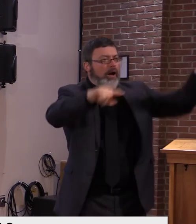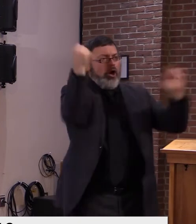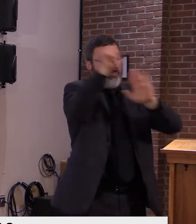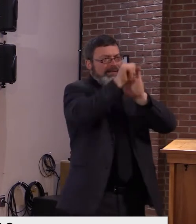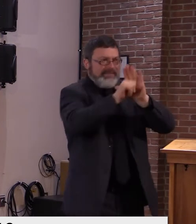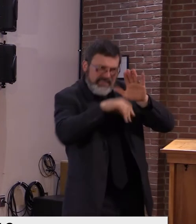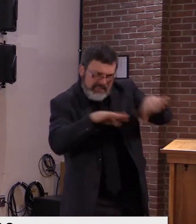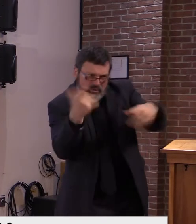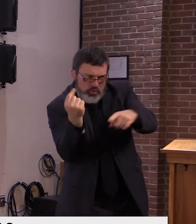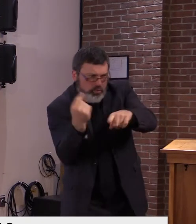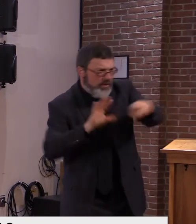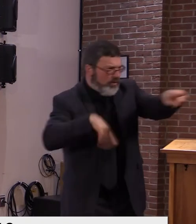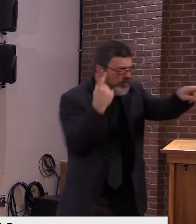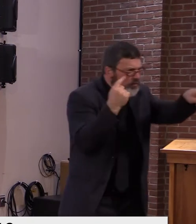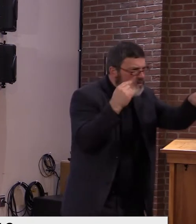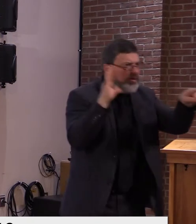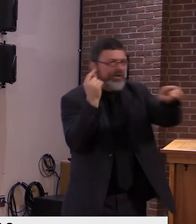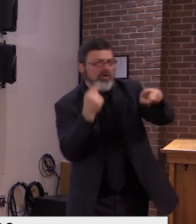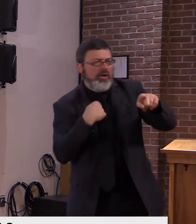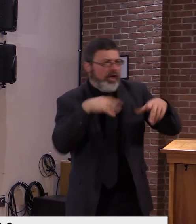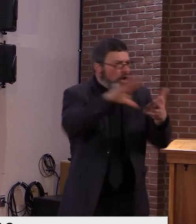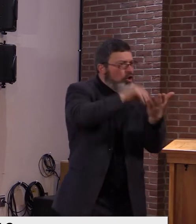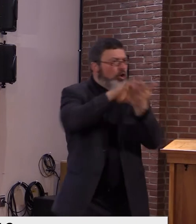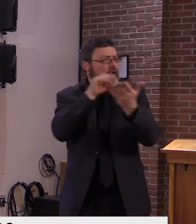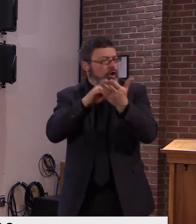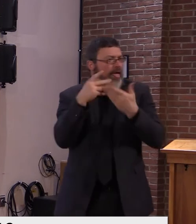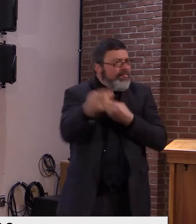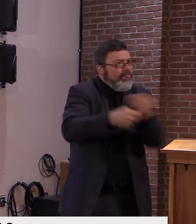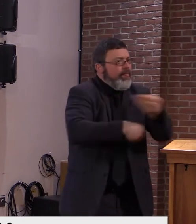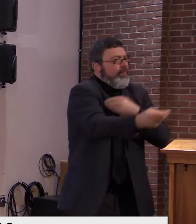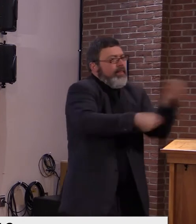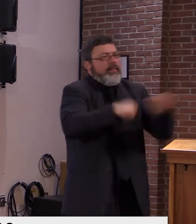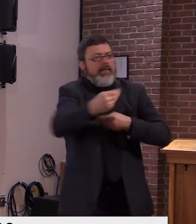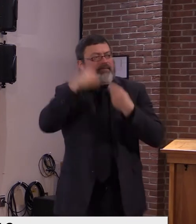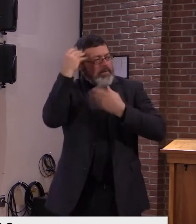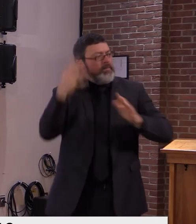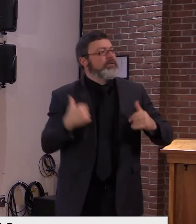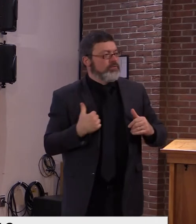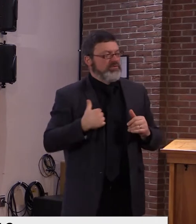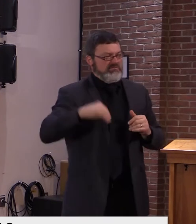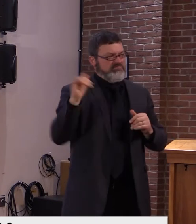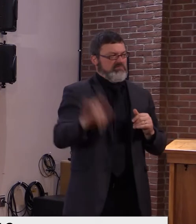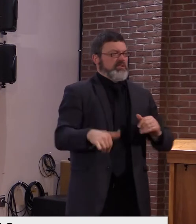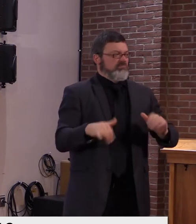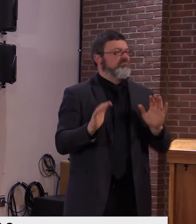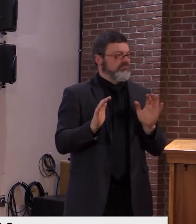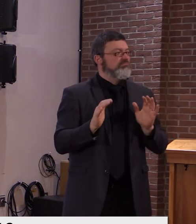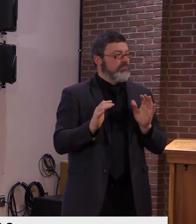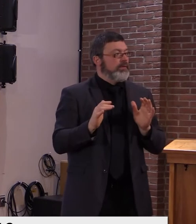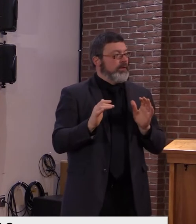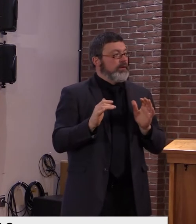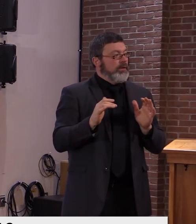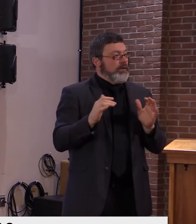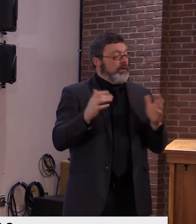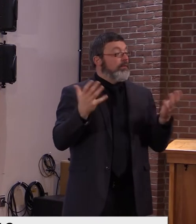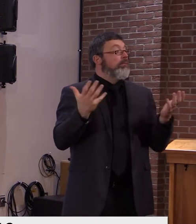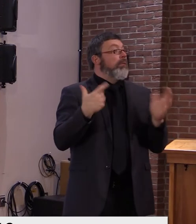like SBAC help identify equity gaps, and we know COVID-19 has most likely exacerbated those equity